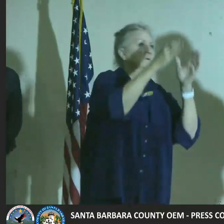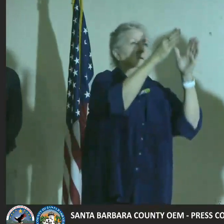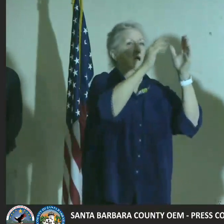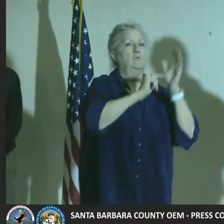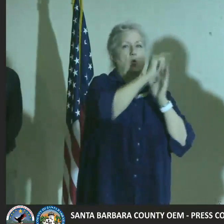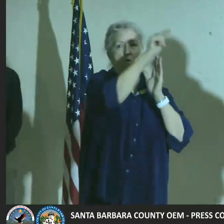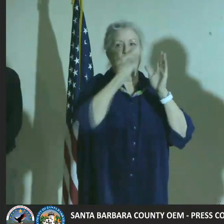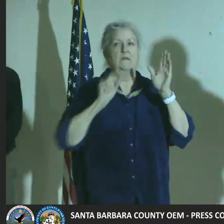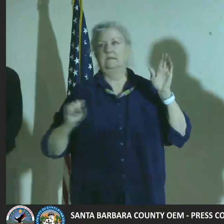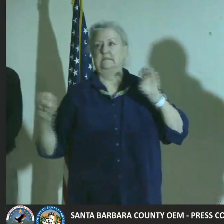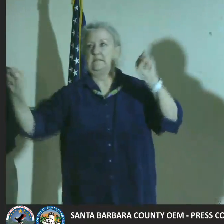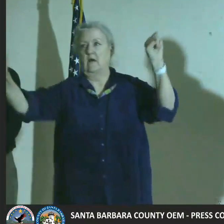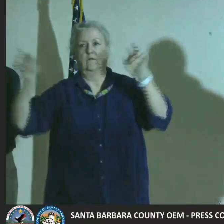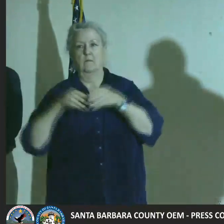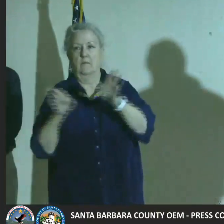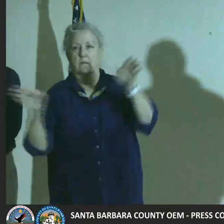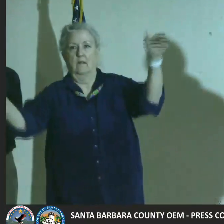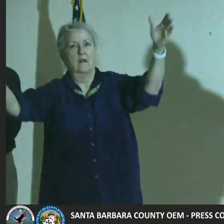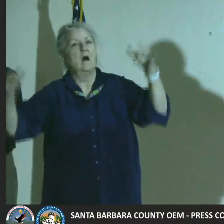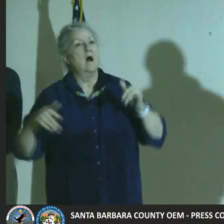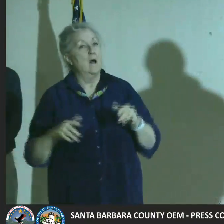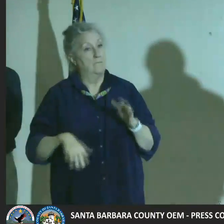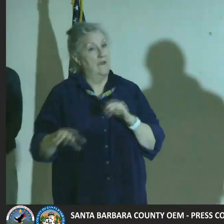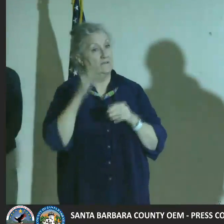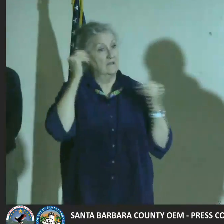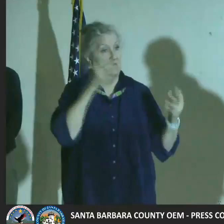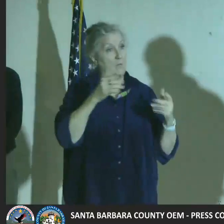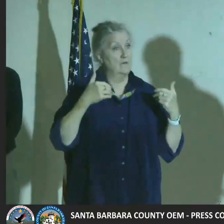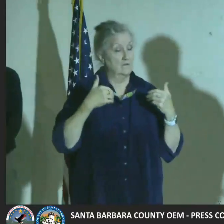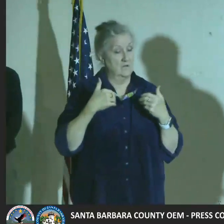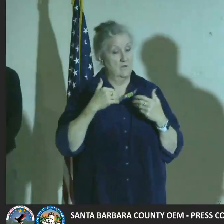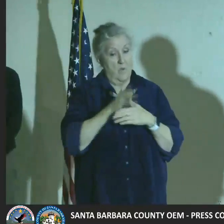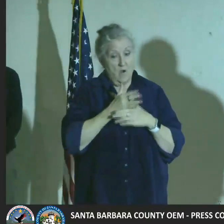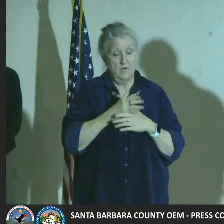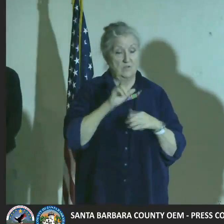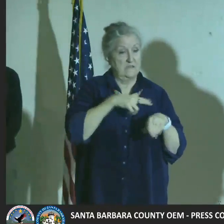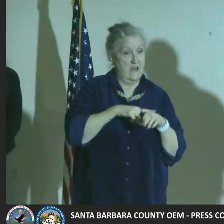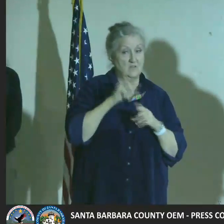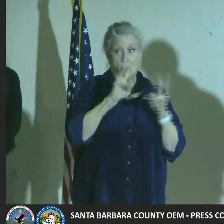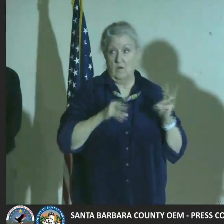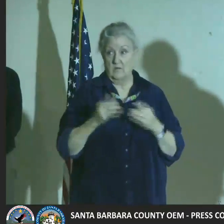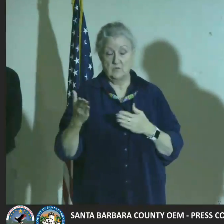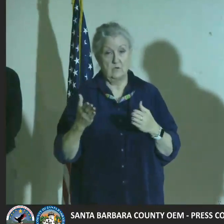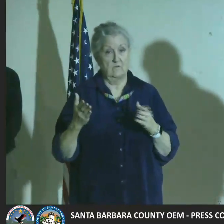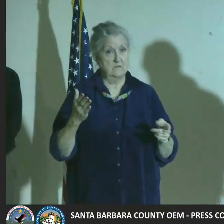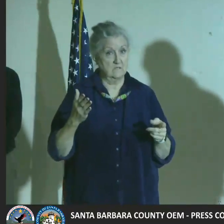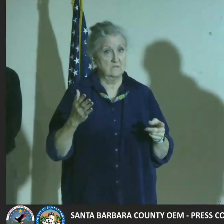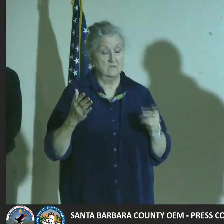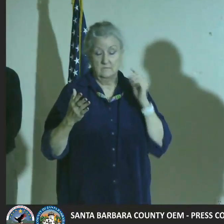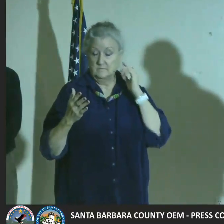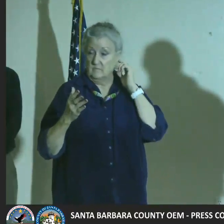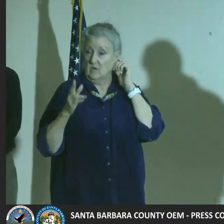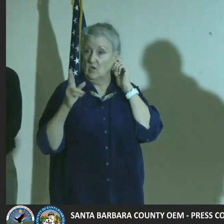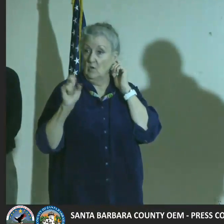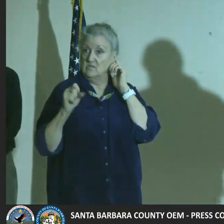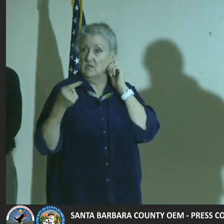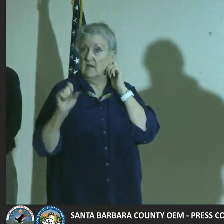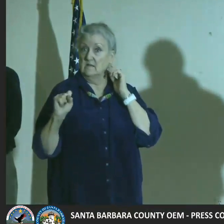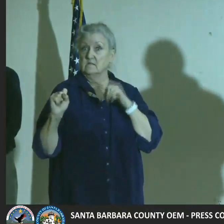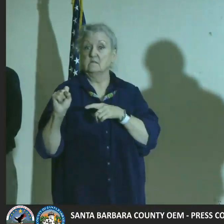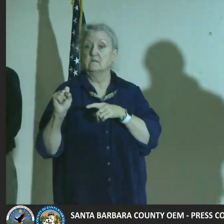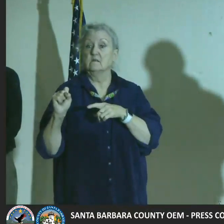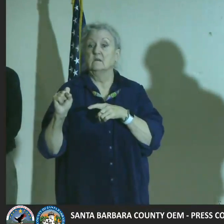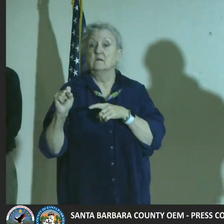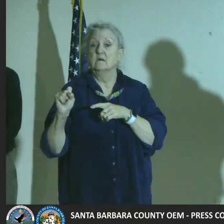and to the south of us. Based on the information that our partners at the National Weather Service and the U.S. Geological